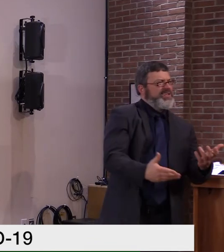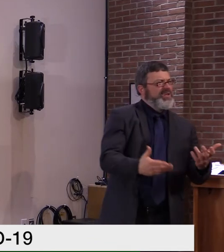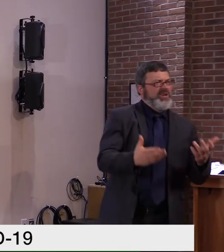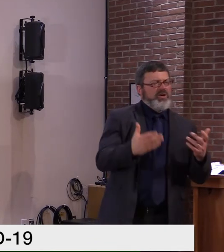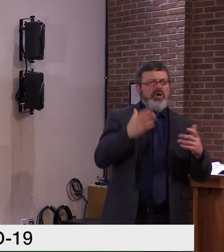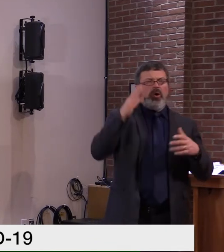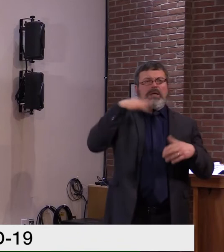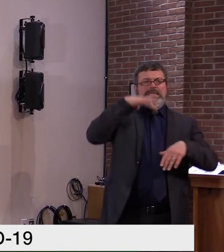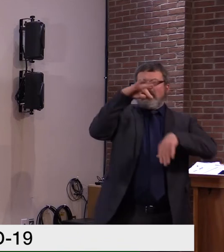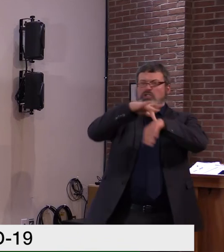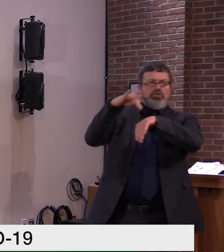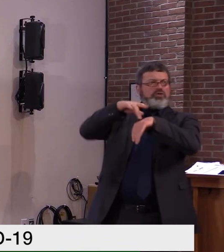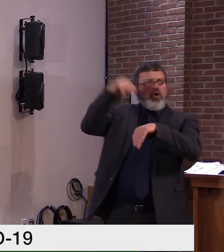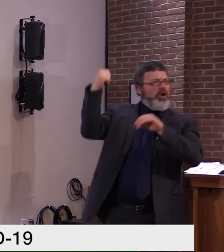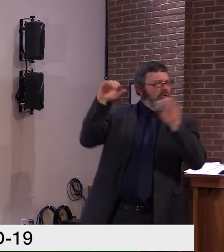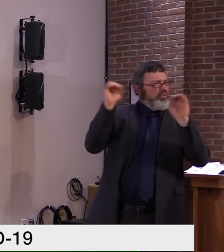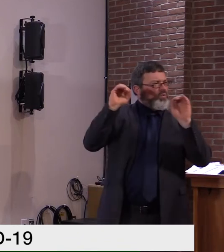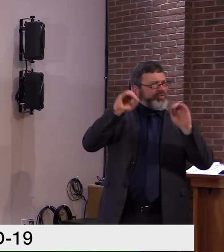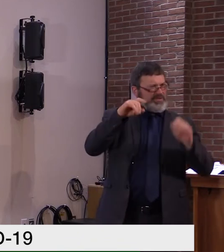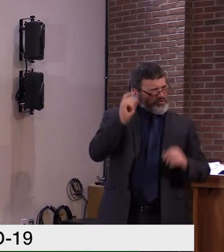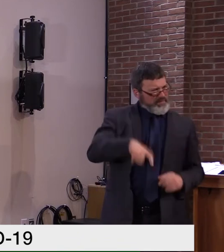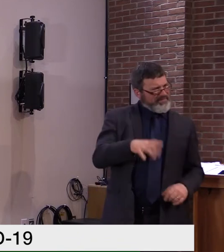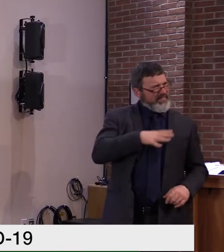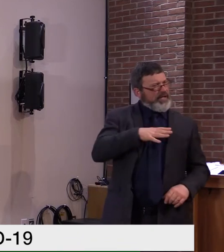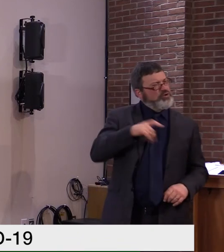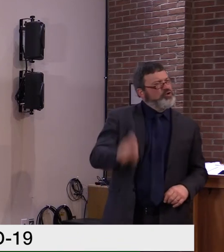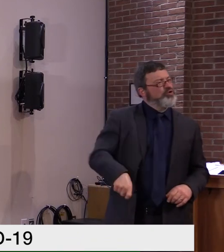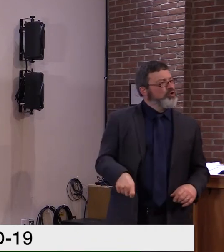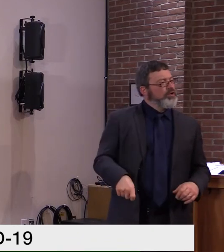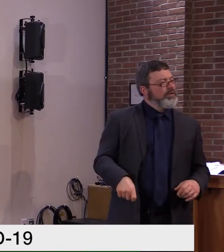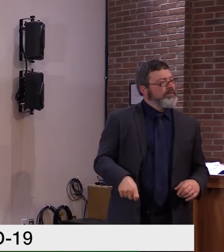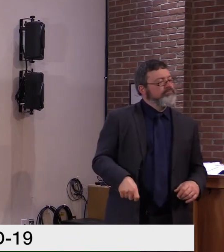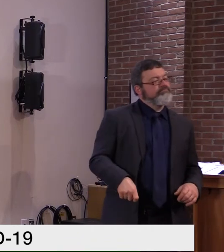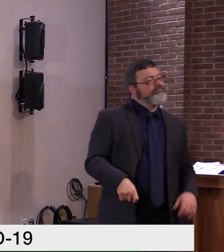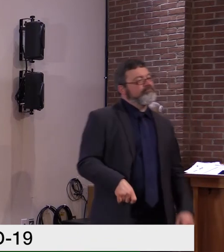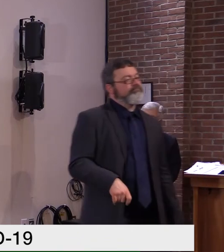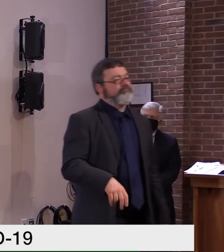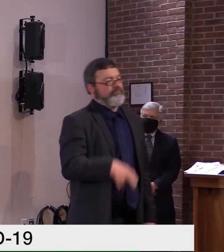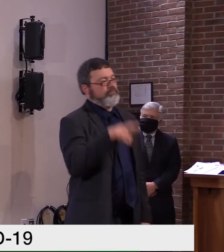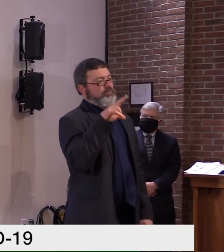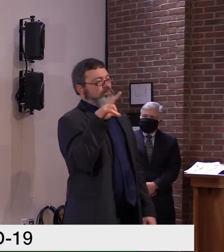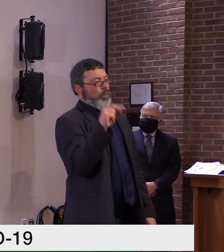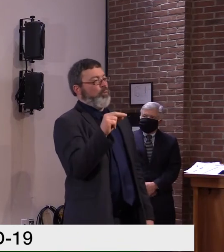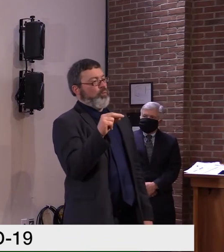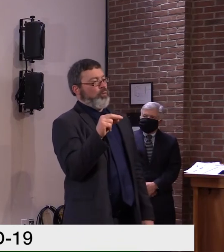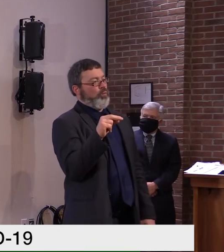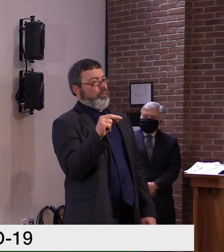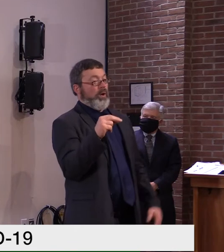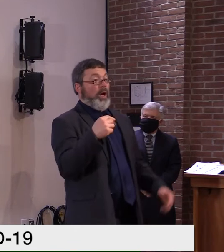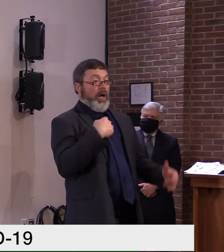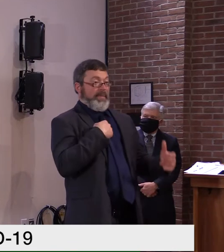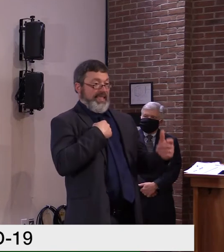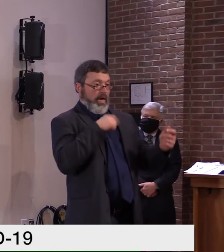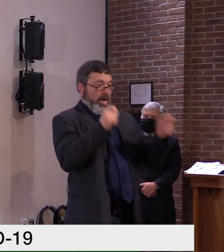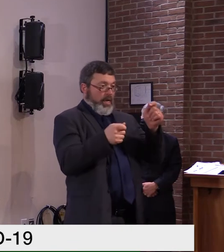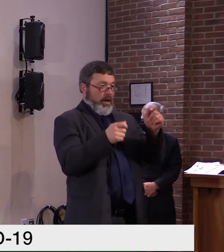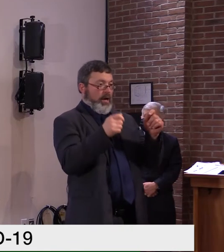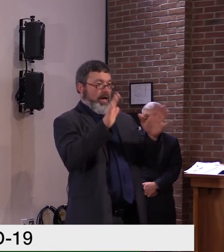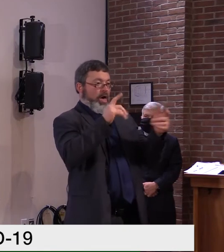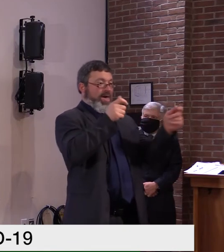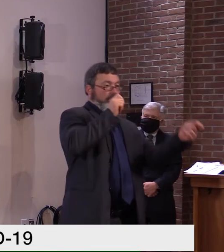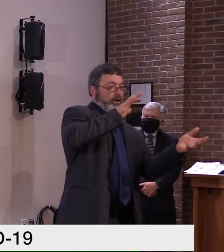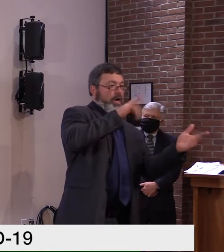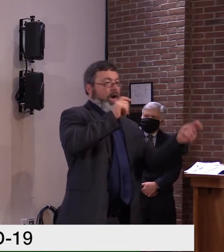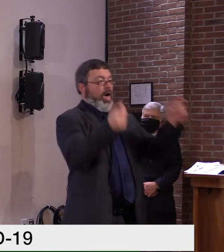start opening it up like that, someone flying in from Fort Lauderdale into